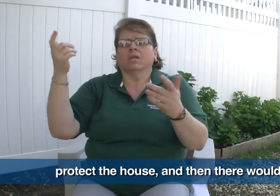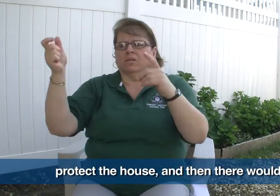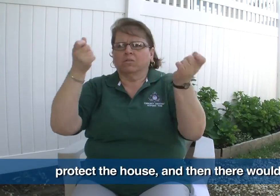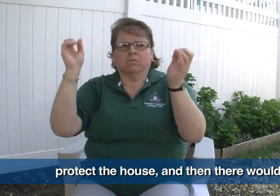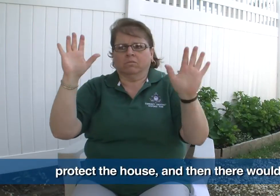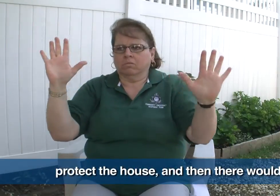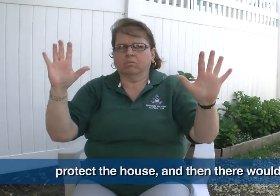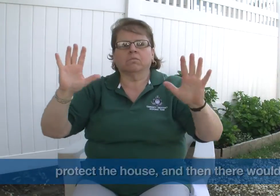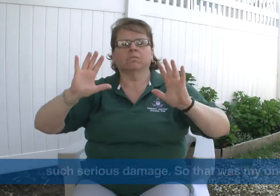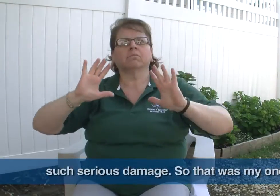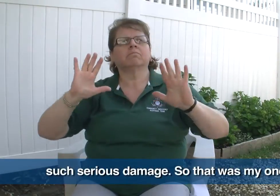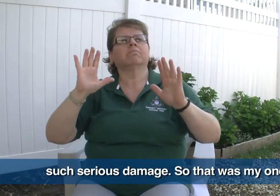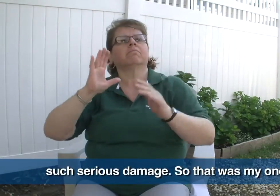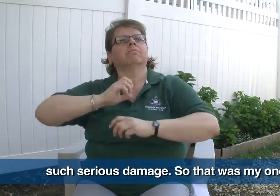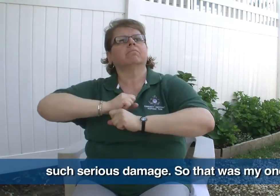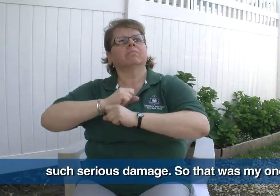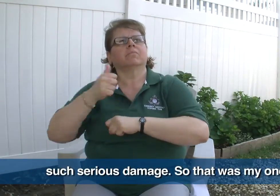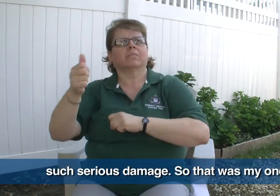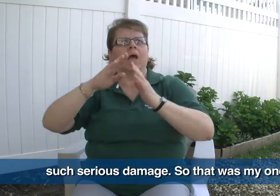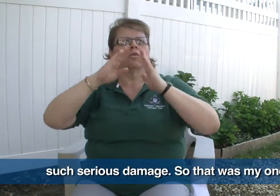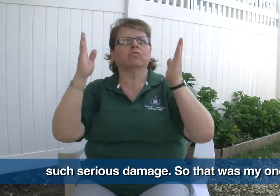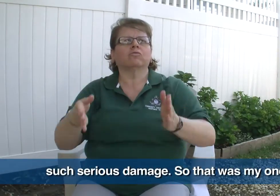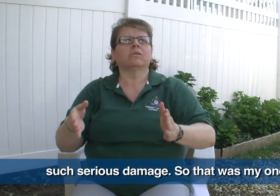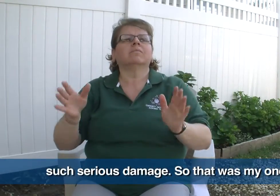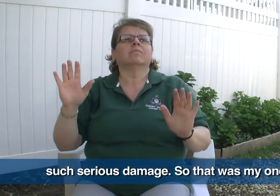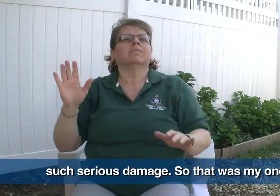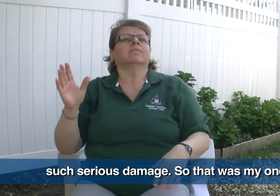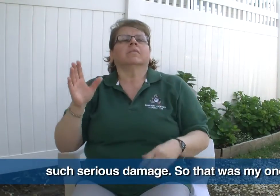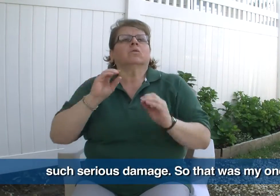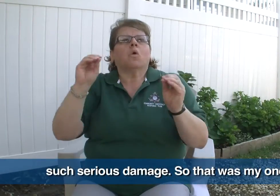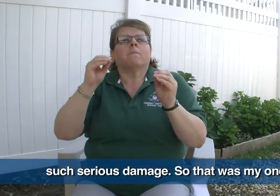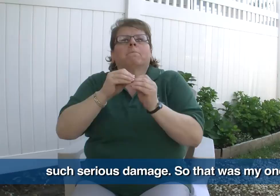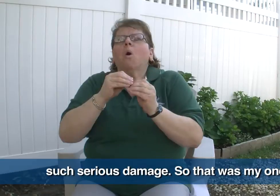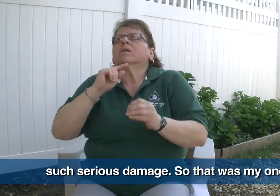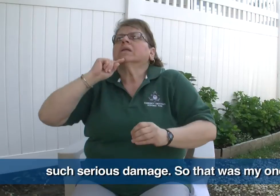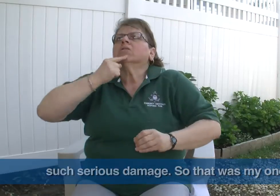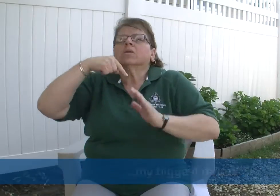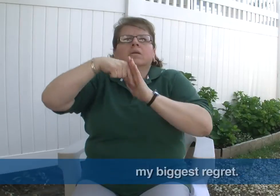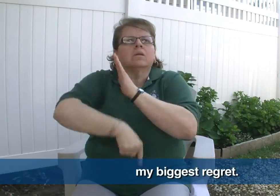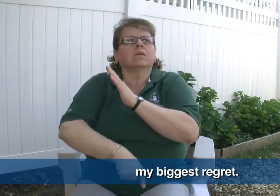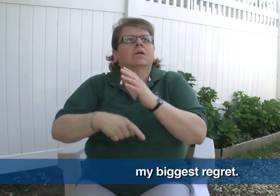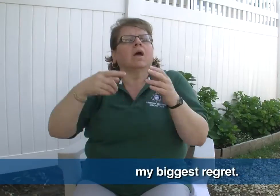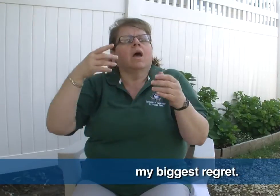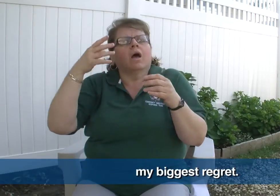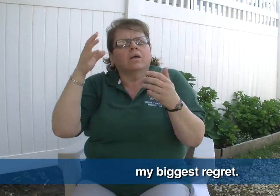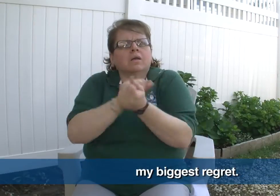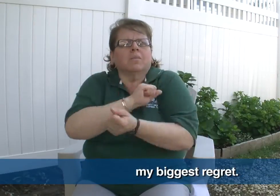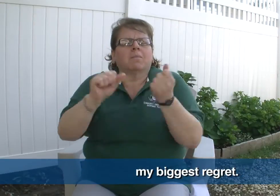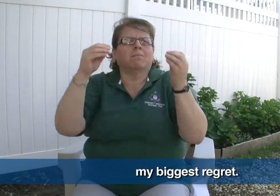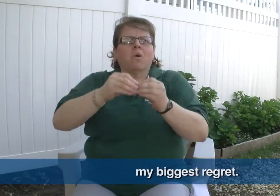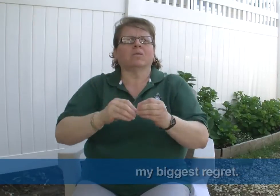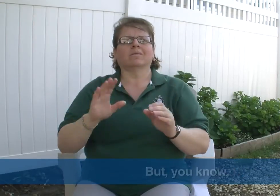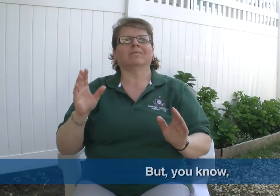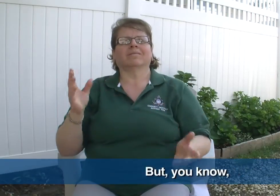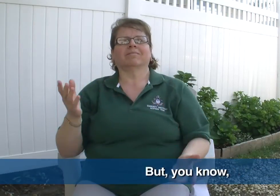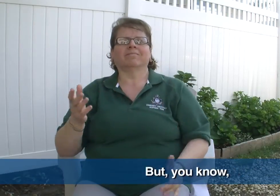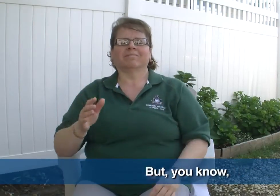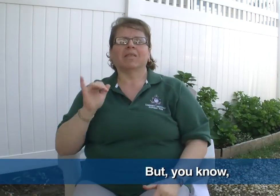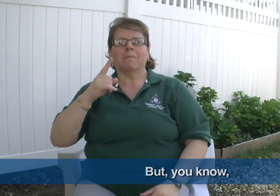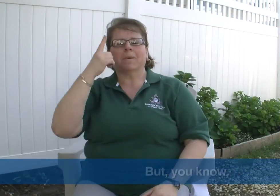and then there wouldn't be such serious damage. So that was my one regret, my biggest regret. But you know, we